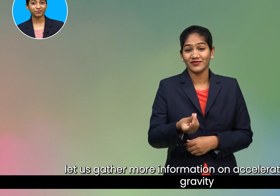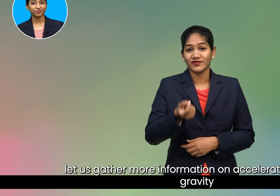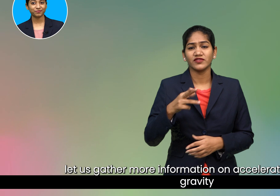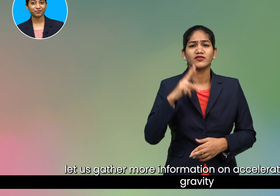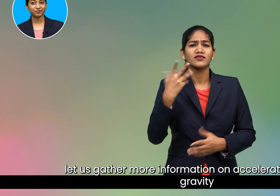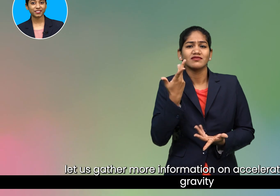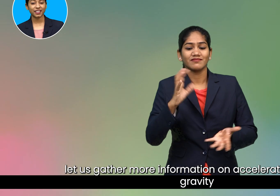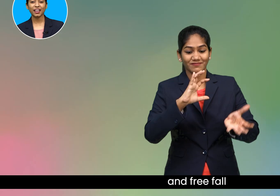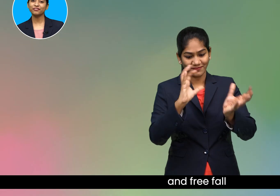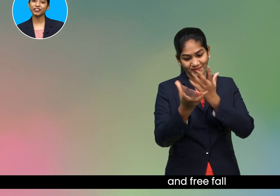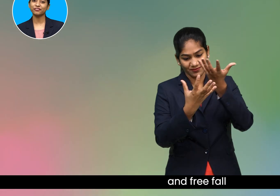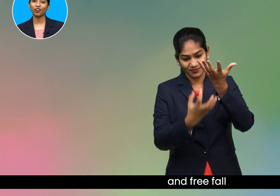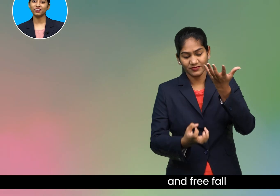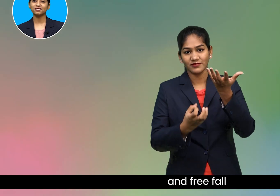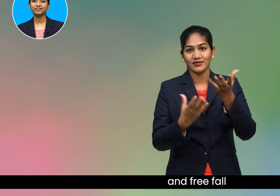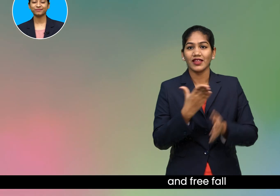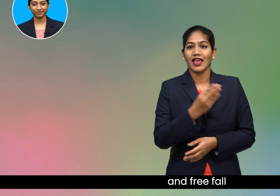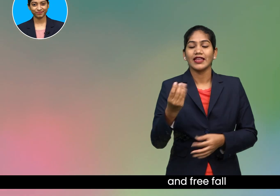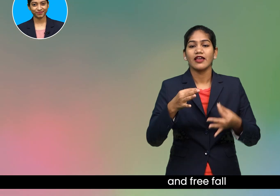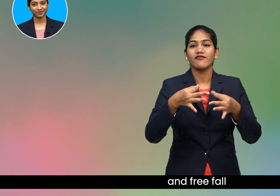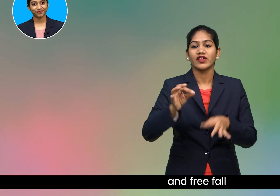gravity and free fall.